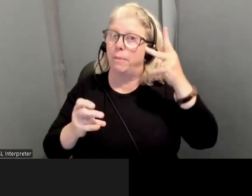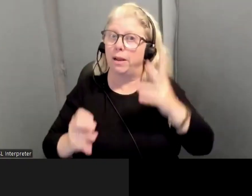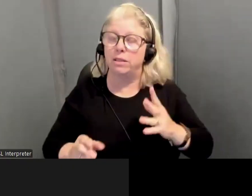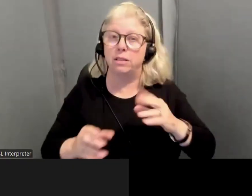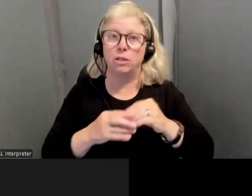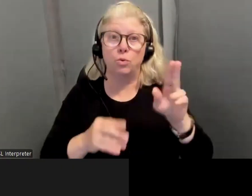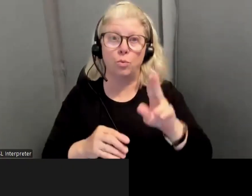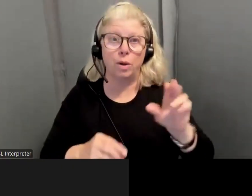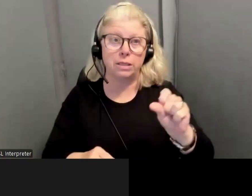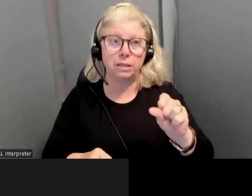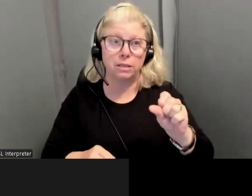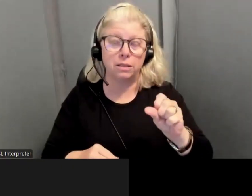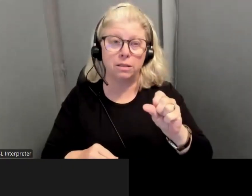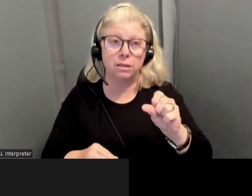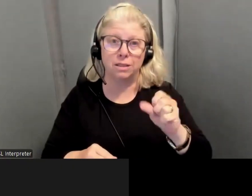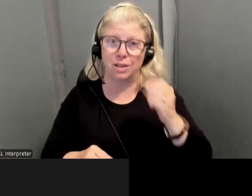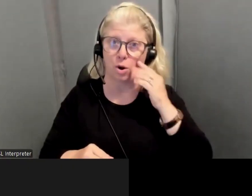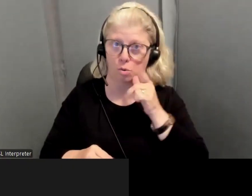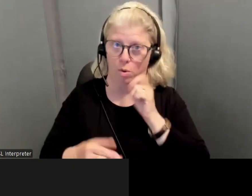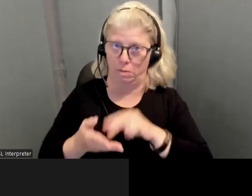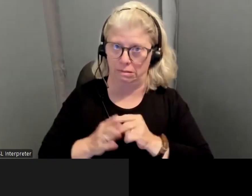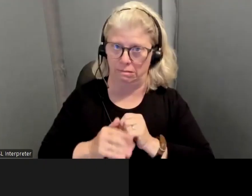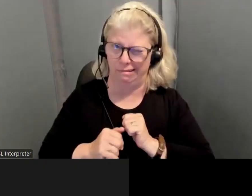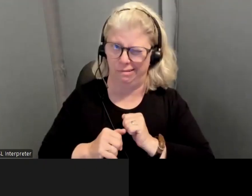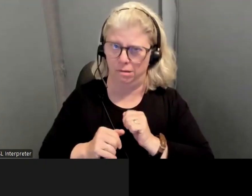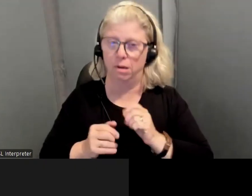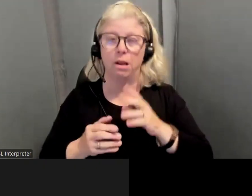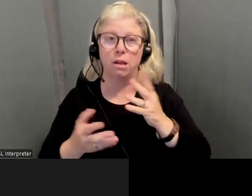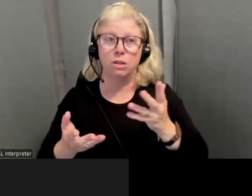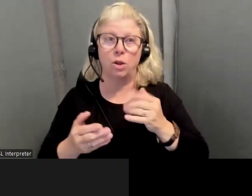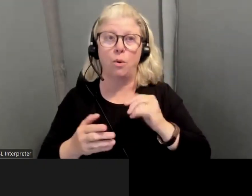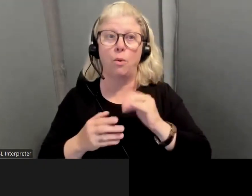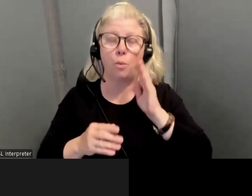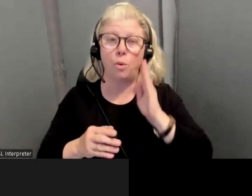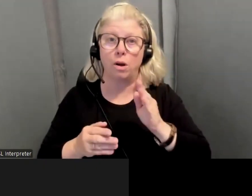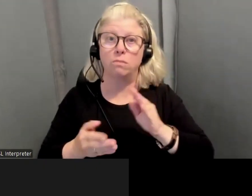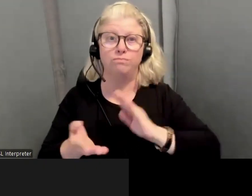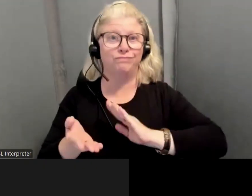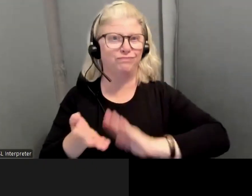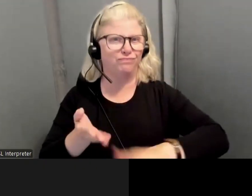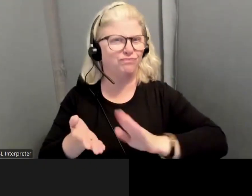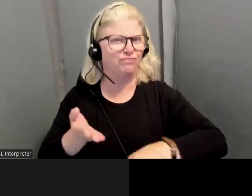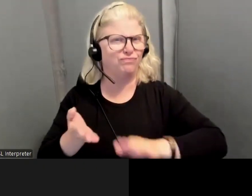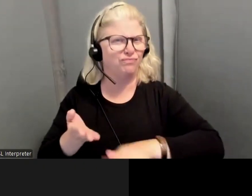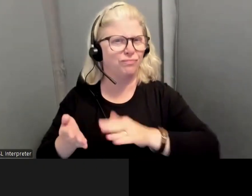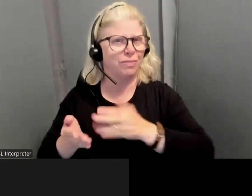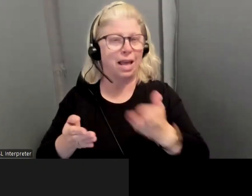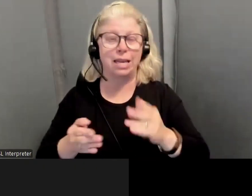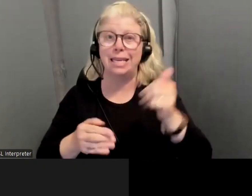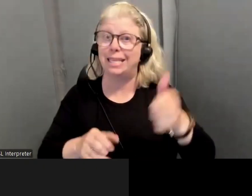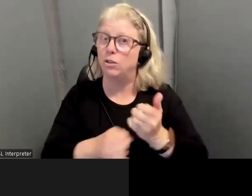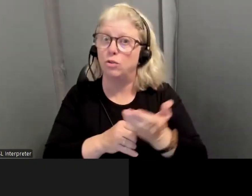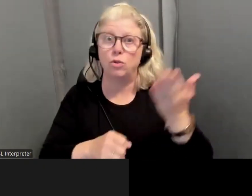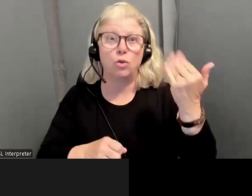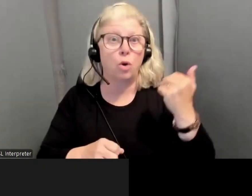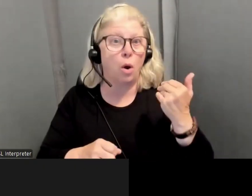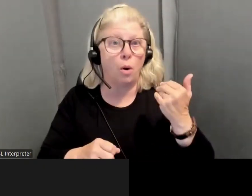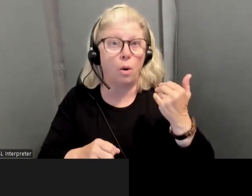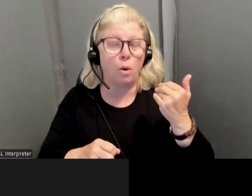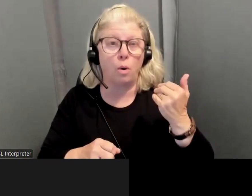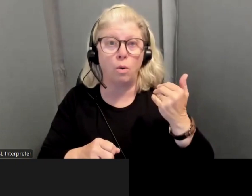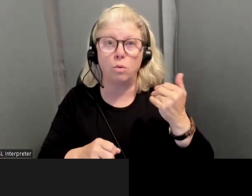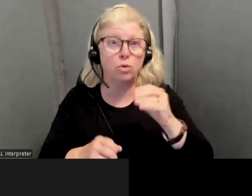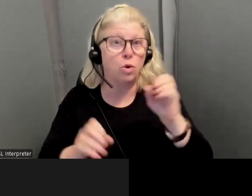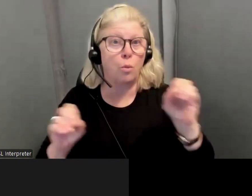United States, you know who I'm talking about, are getting away with things that just 10 years ago or less were